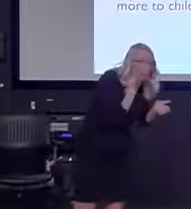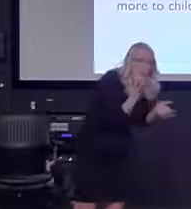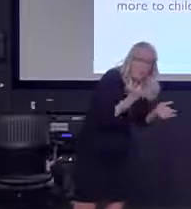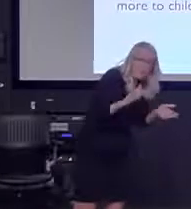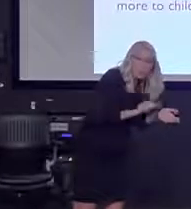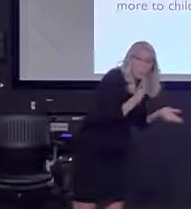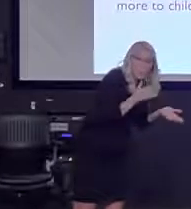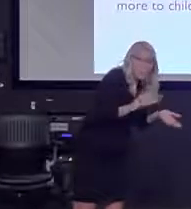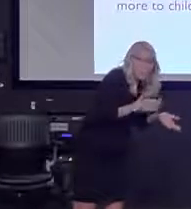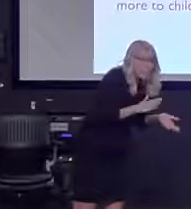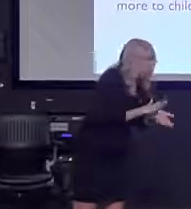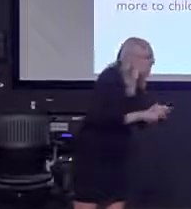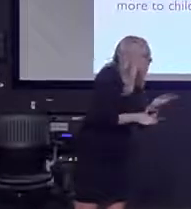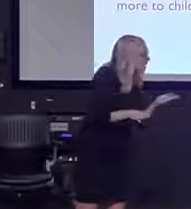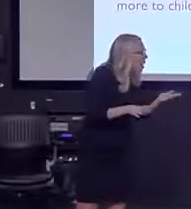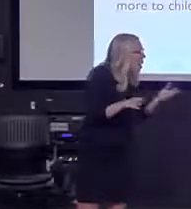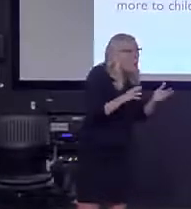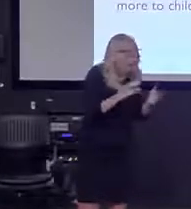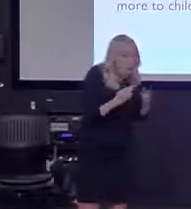cook it.